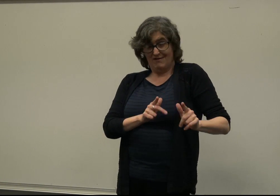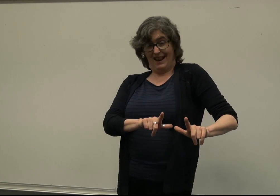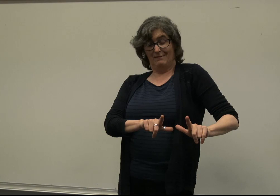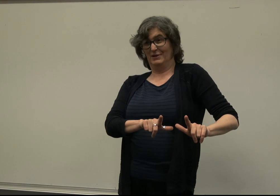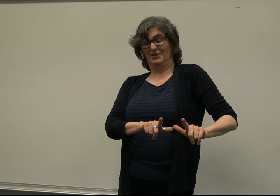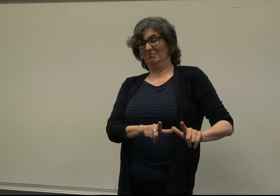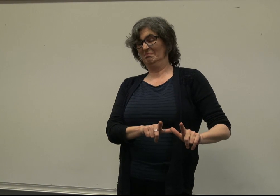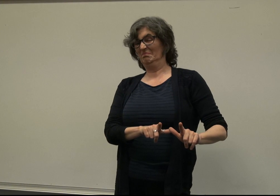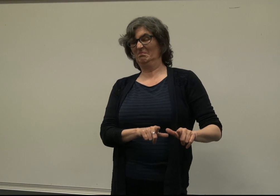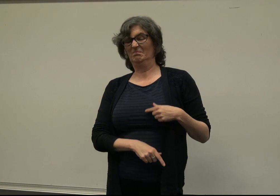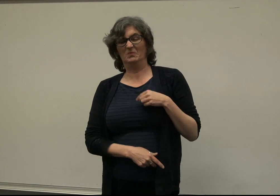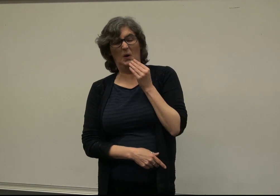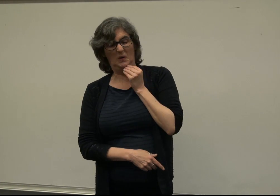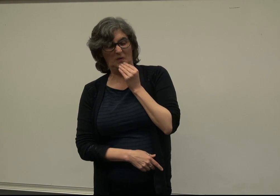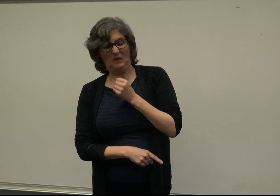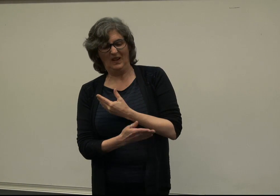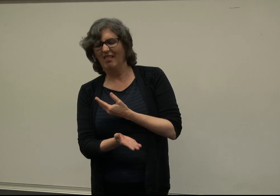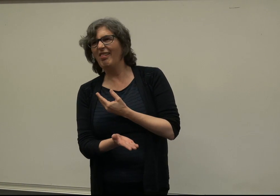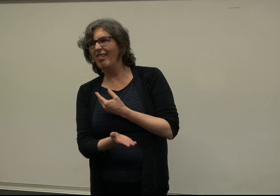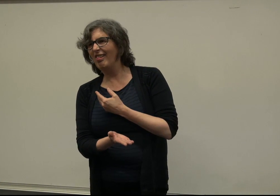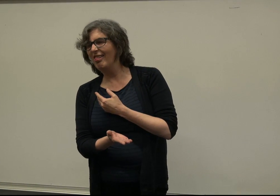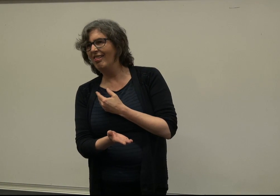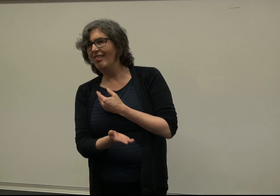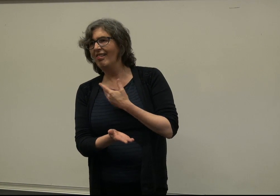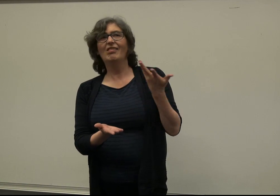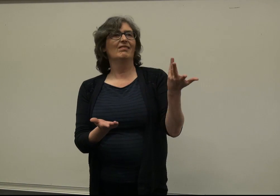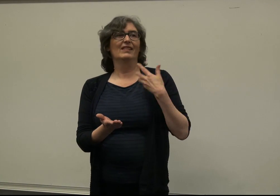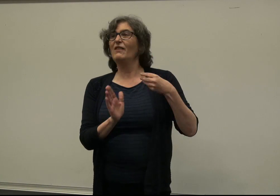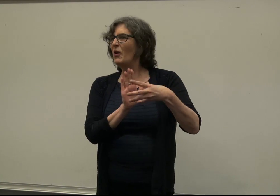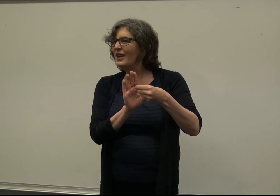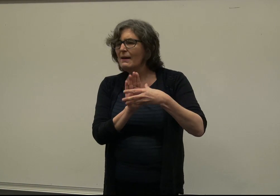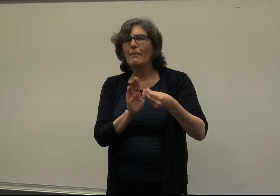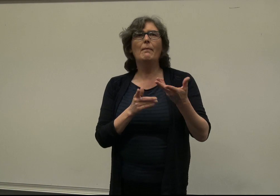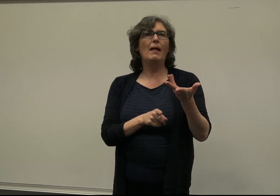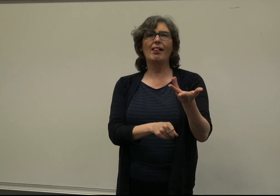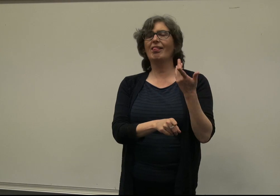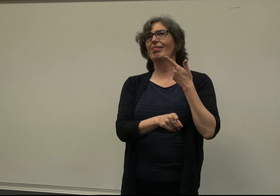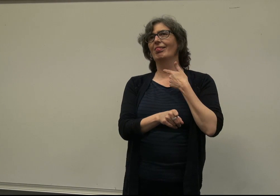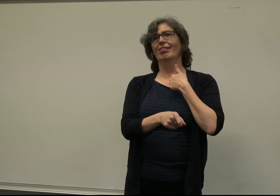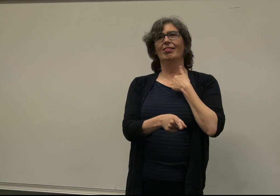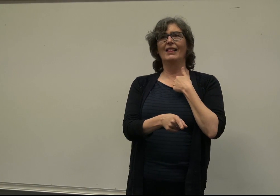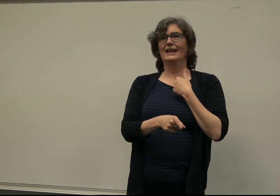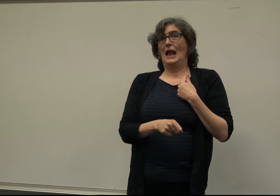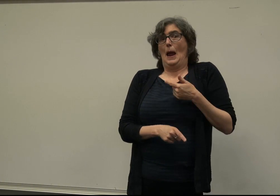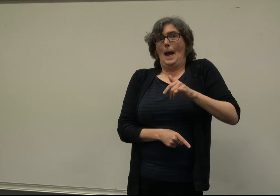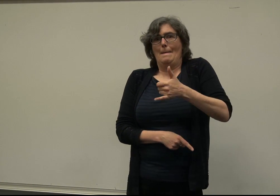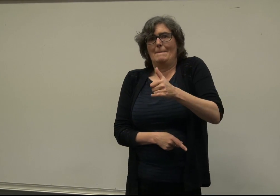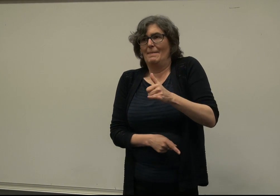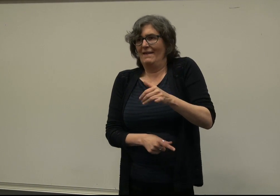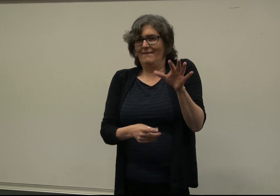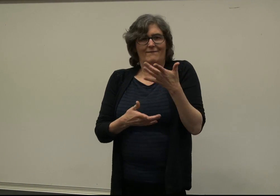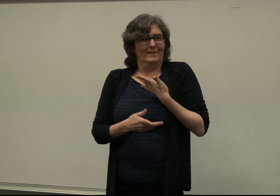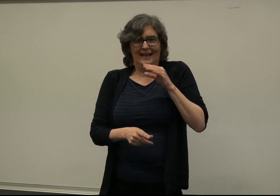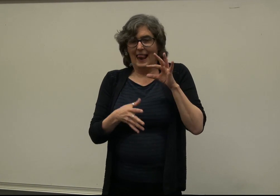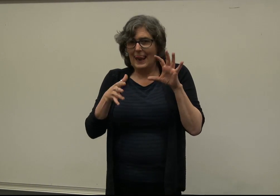not regarded as very useful. Minority languages are, for example, languages that are only spoken in certain places,